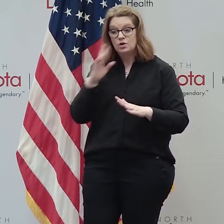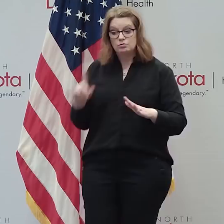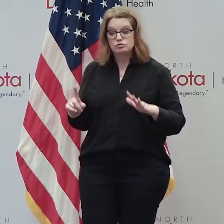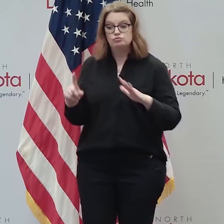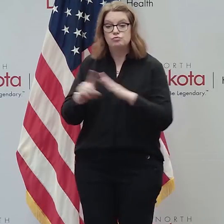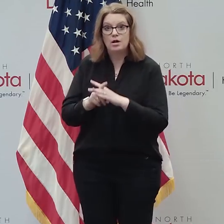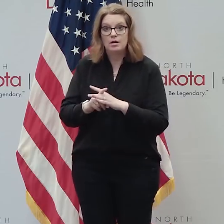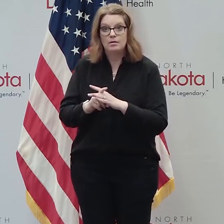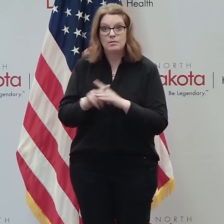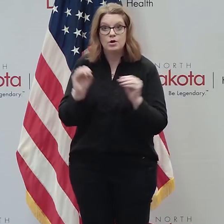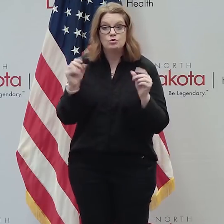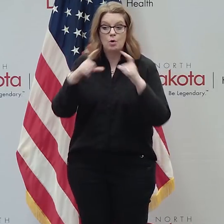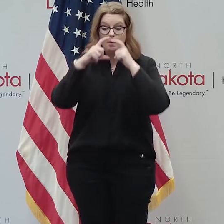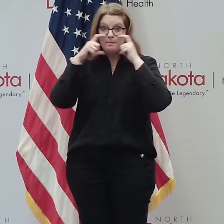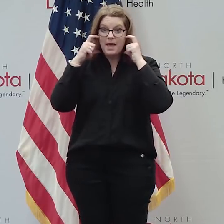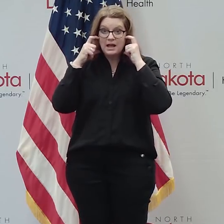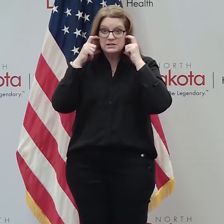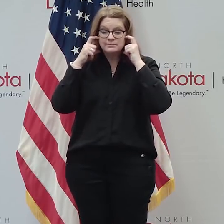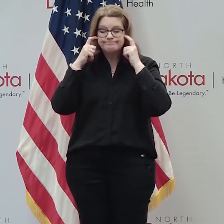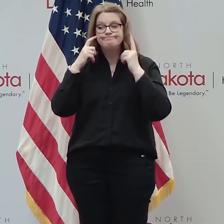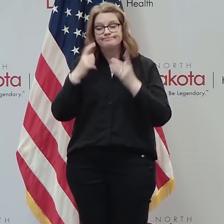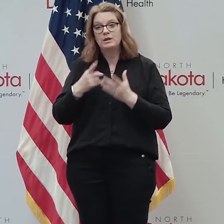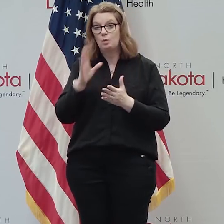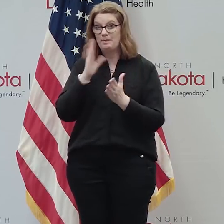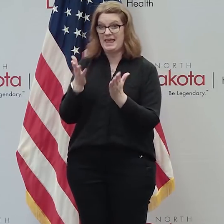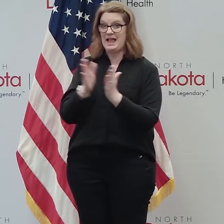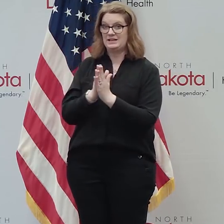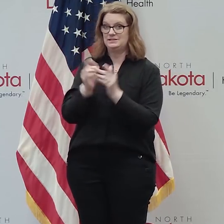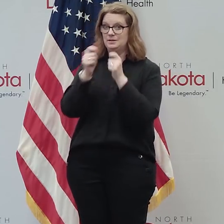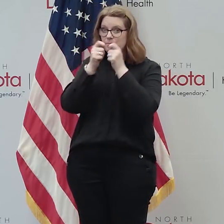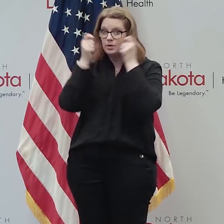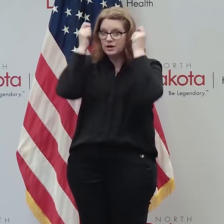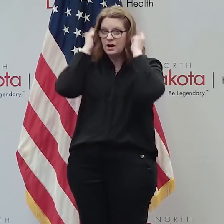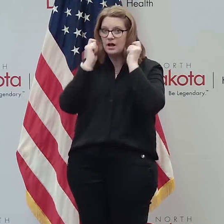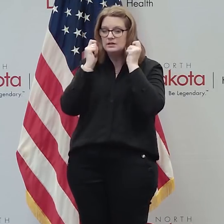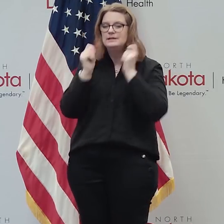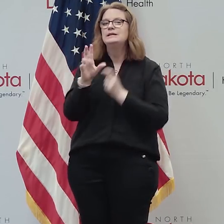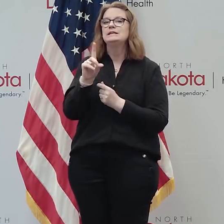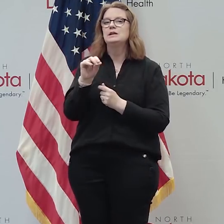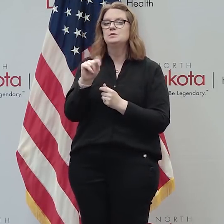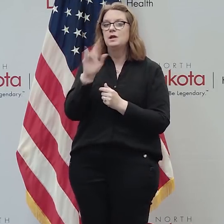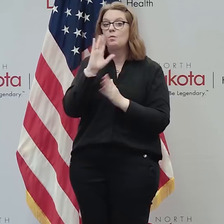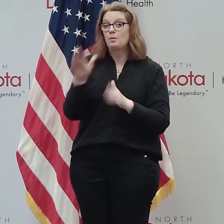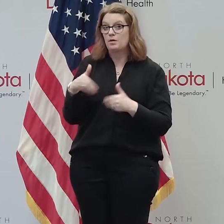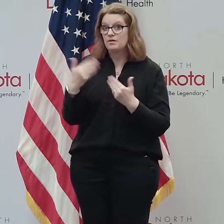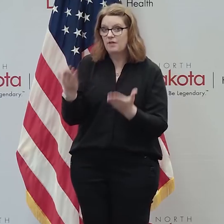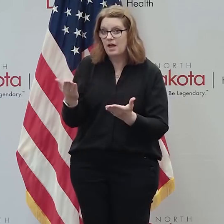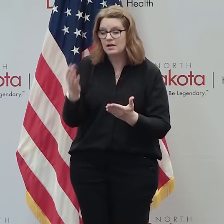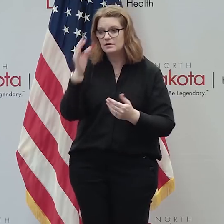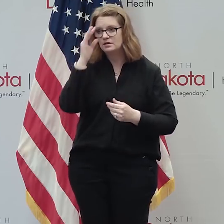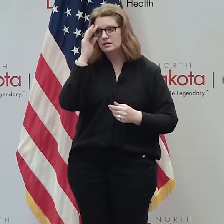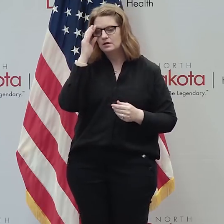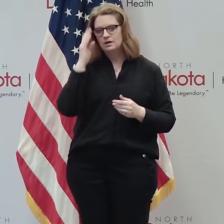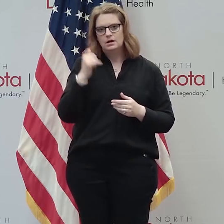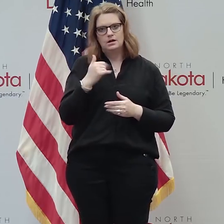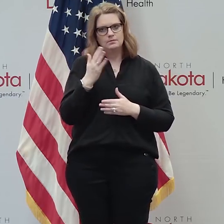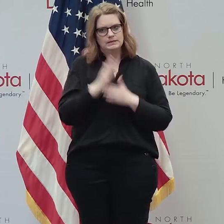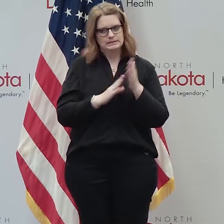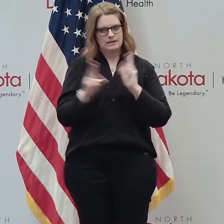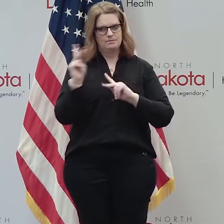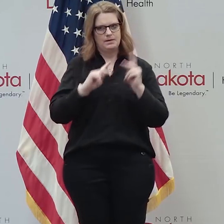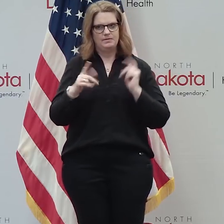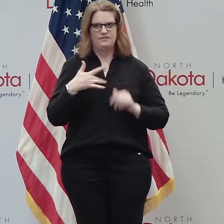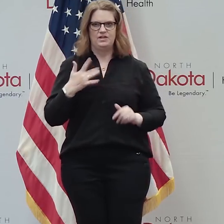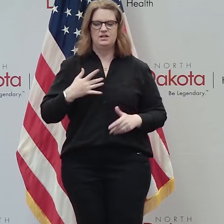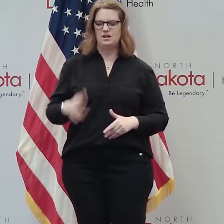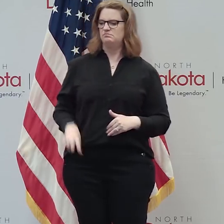have a mask or cloth covering, you may be asked to wear one. DOT will provide one. And again, I know some people may personally